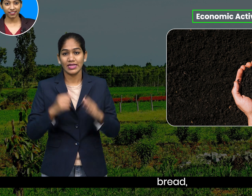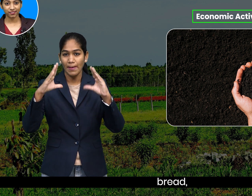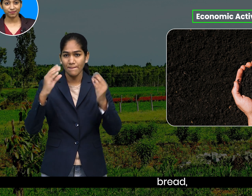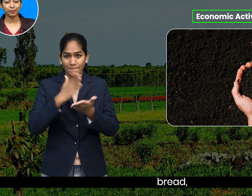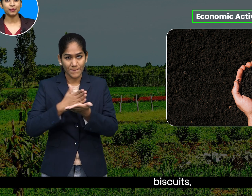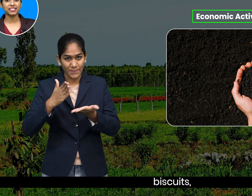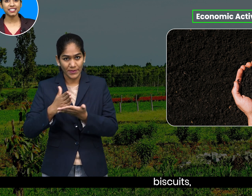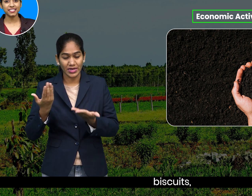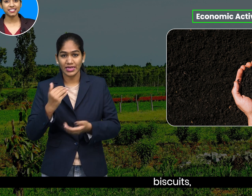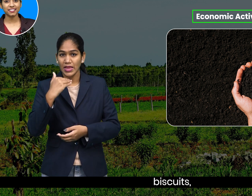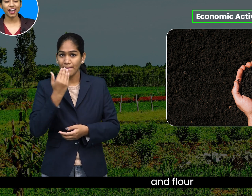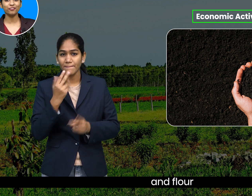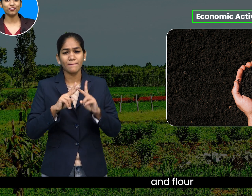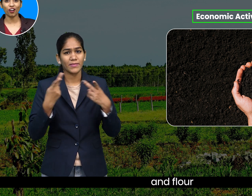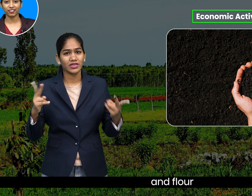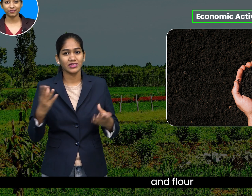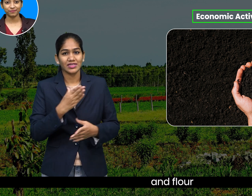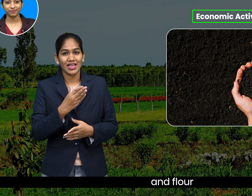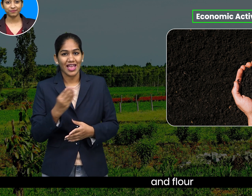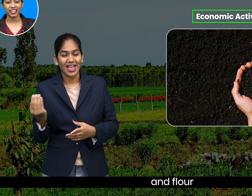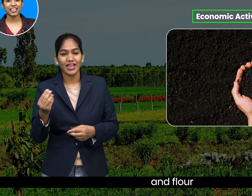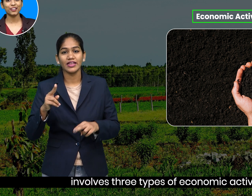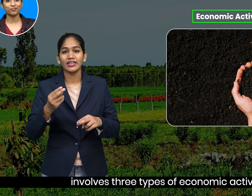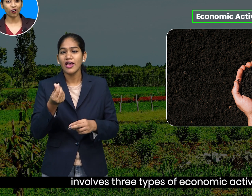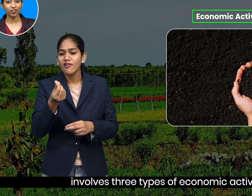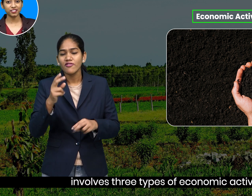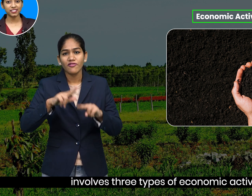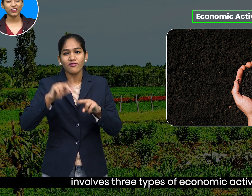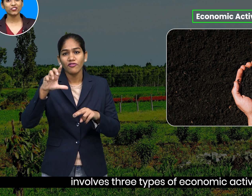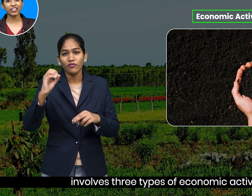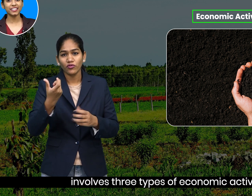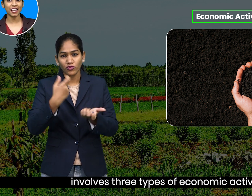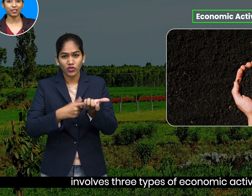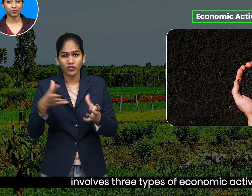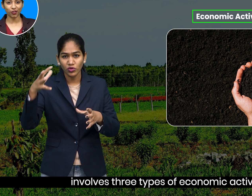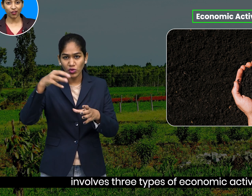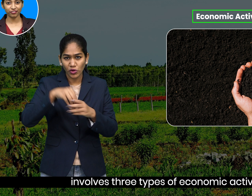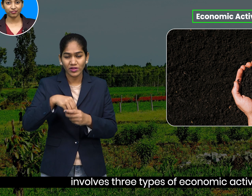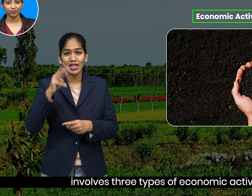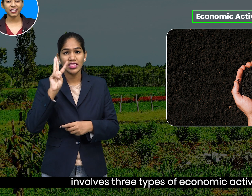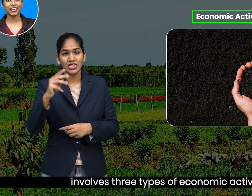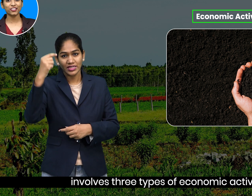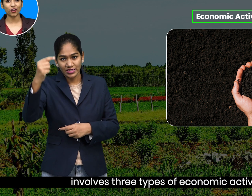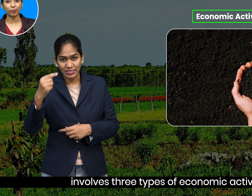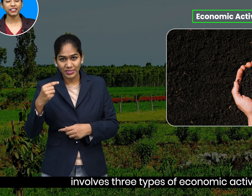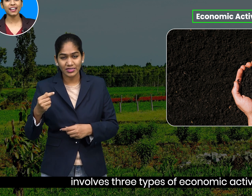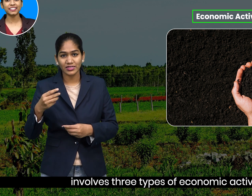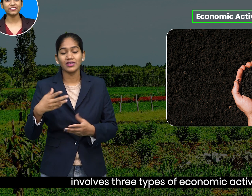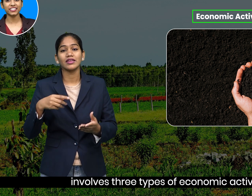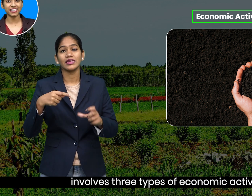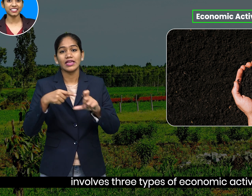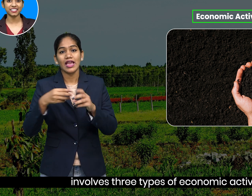bread, biscuits and flour, involves three types of